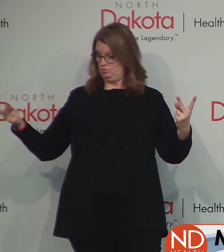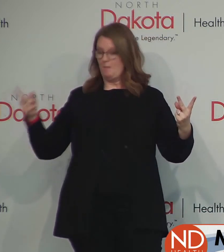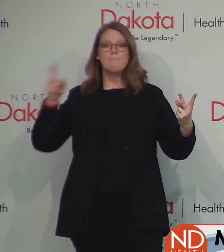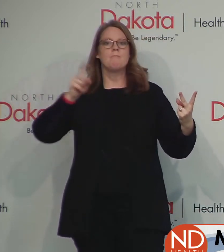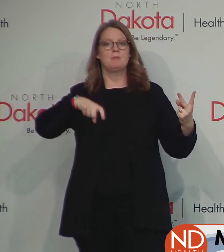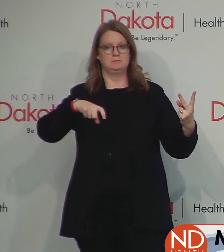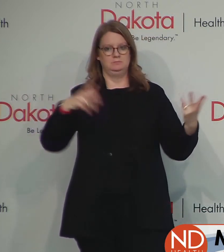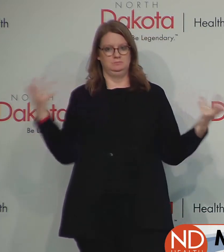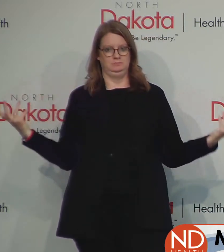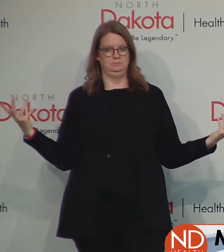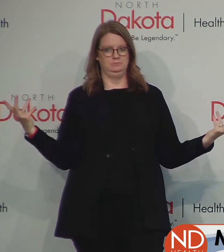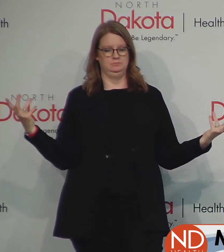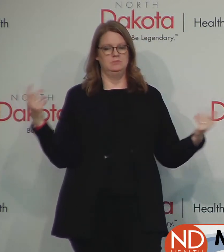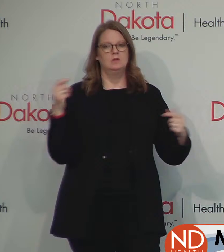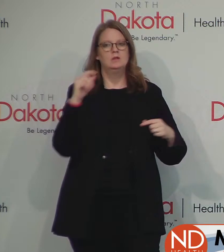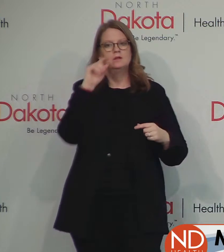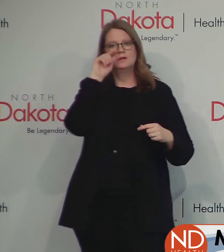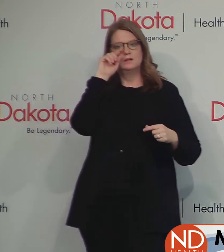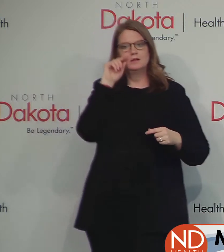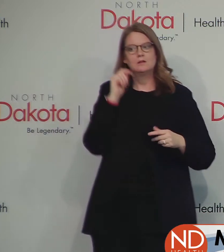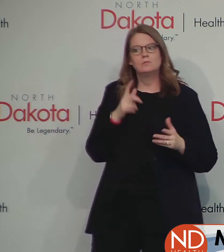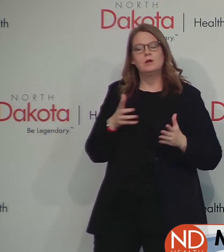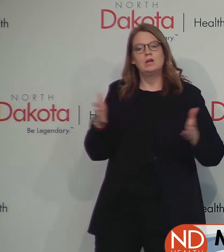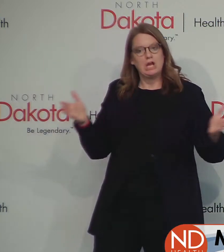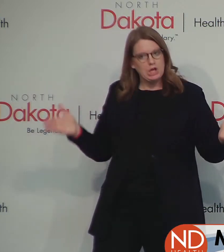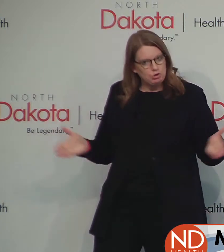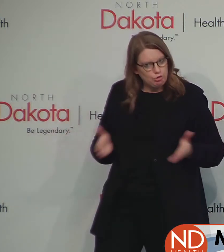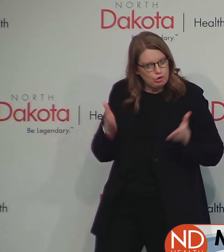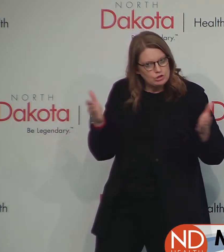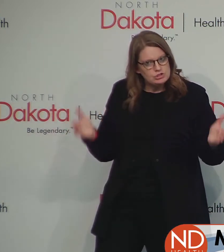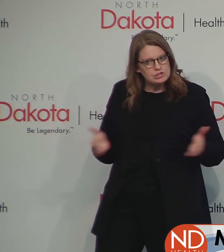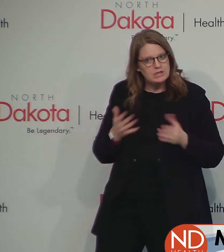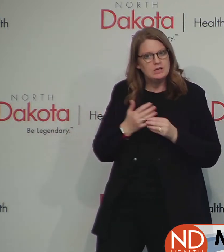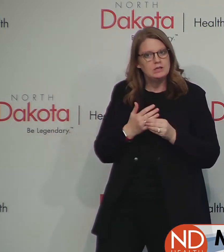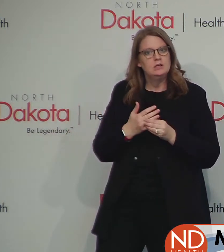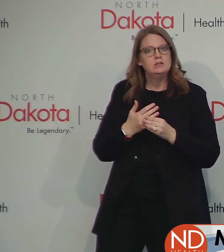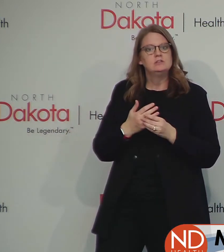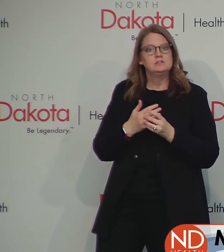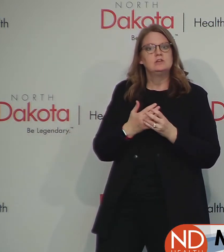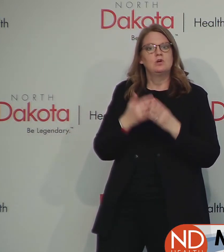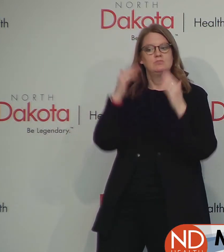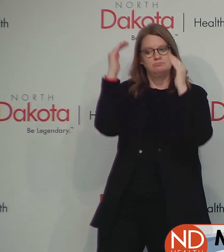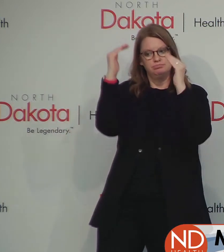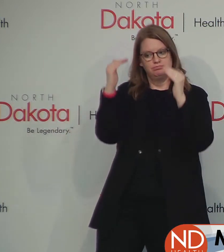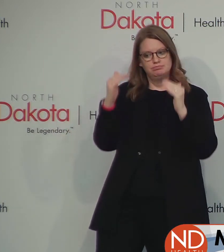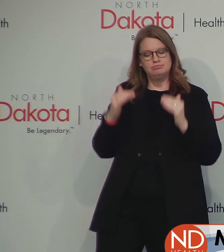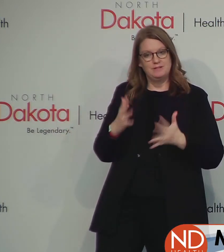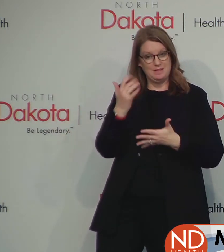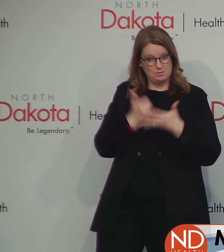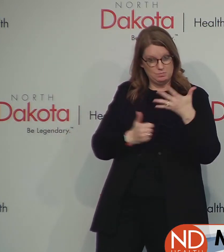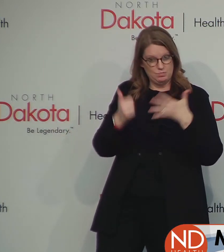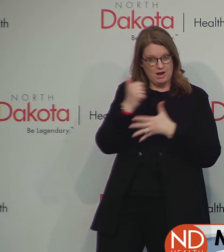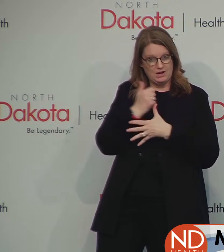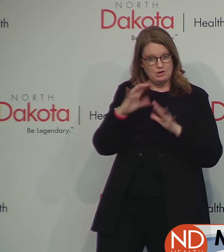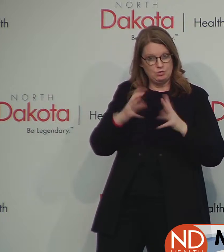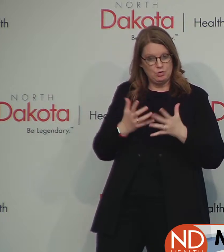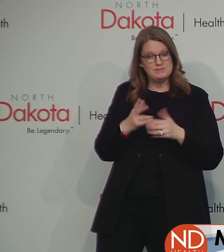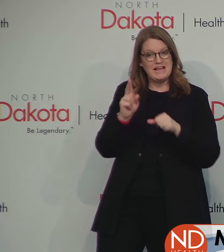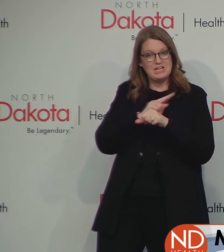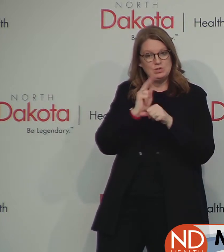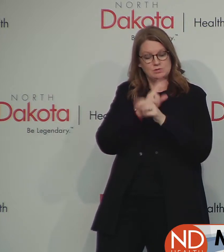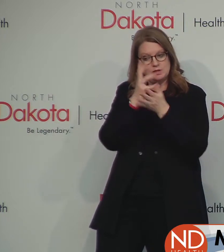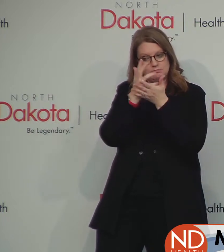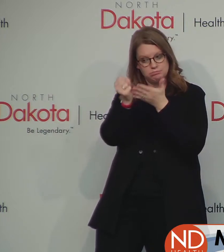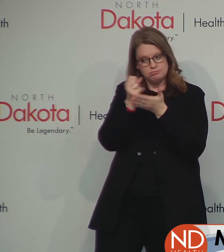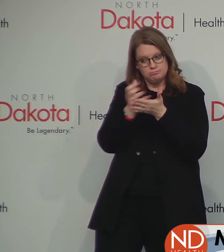vaccine. And then again, we are encouraging providers to move through the priority groups quickly and use vaccine as they receive it, and so they'll